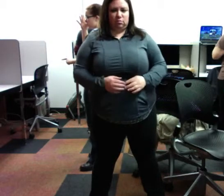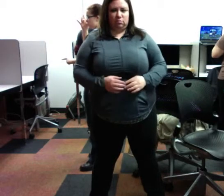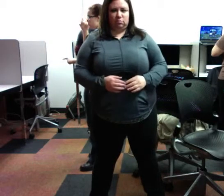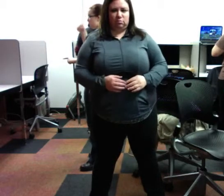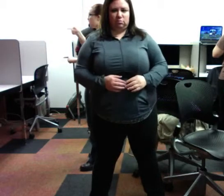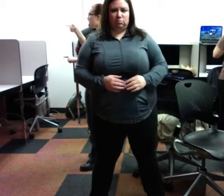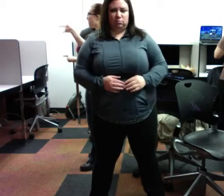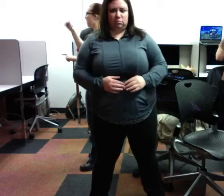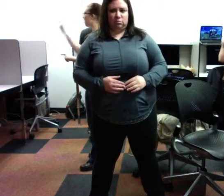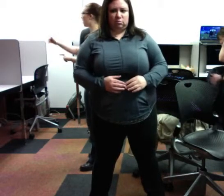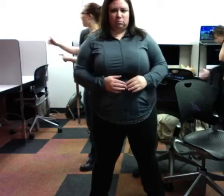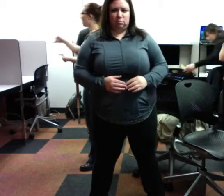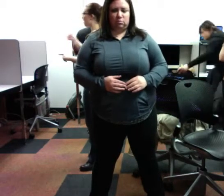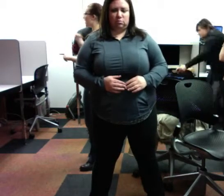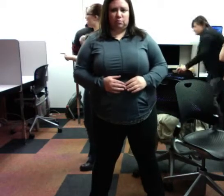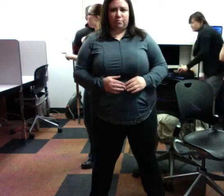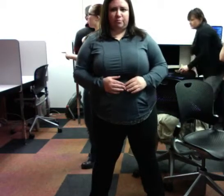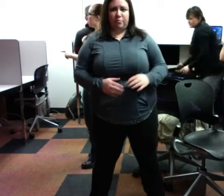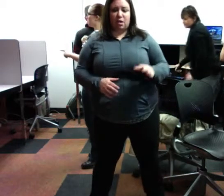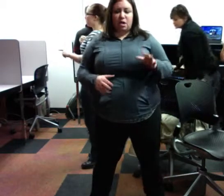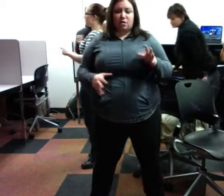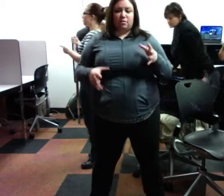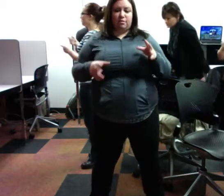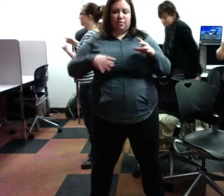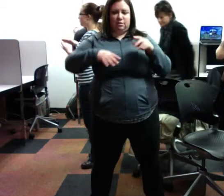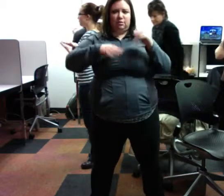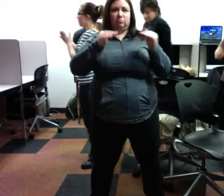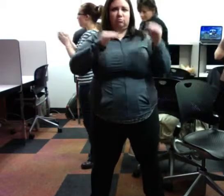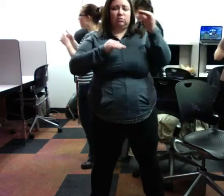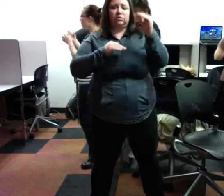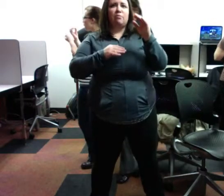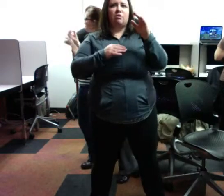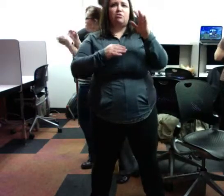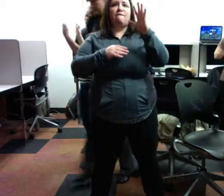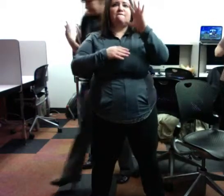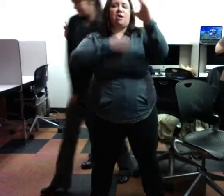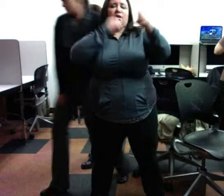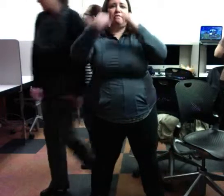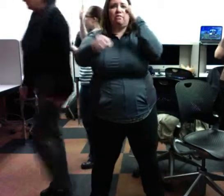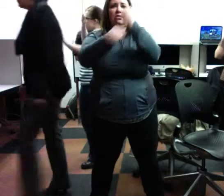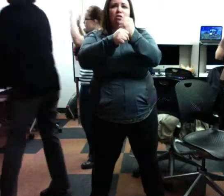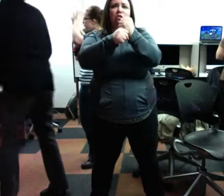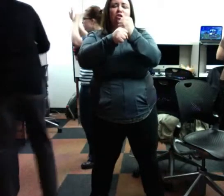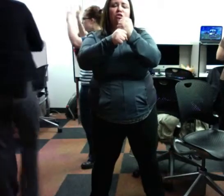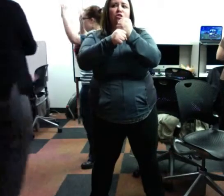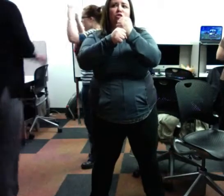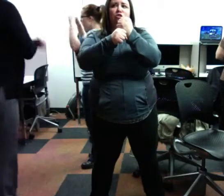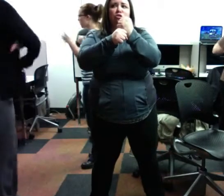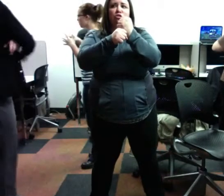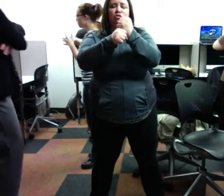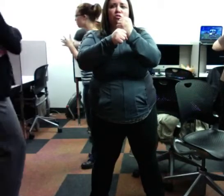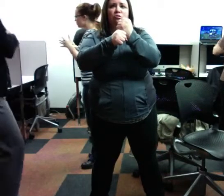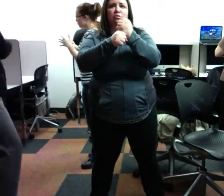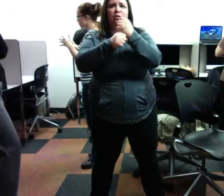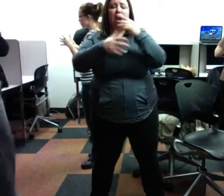enter one of the most creative periods of my life. During the next 5 years, I started a company named Next, another company named Pixar, and fell